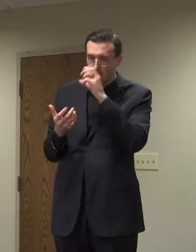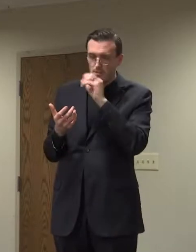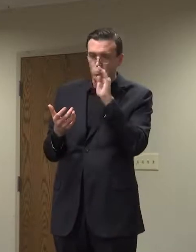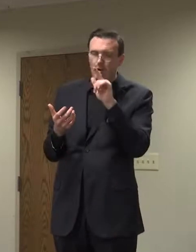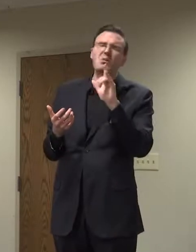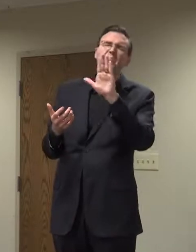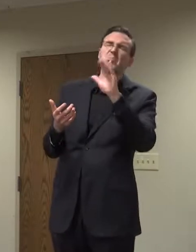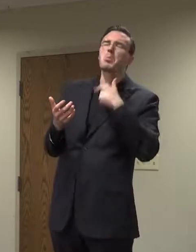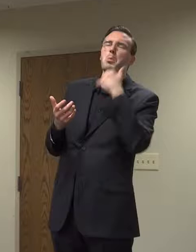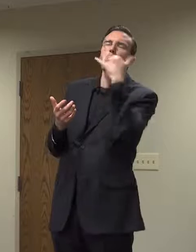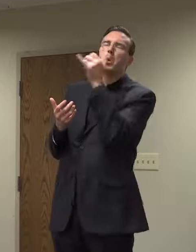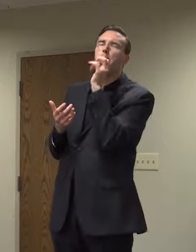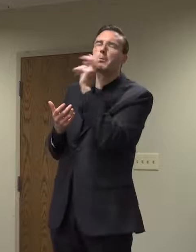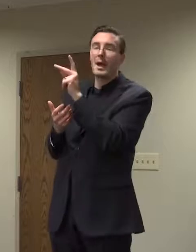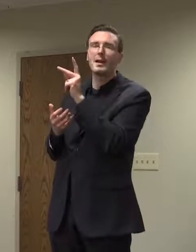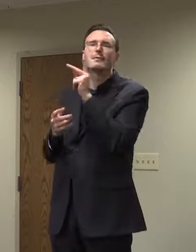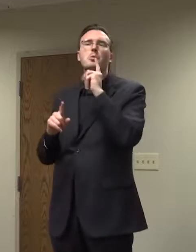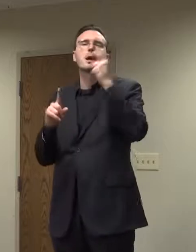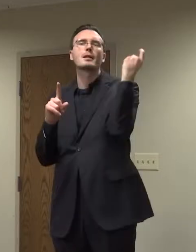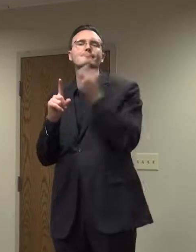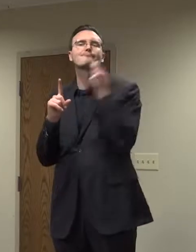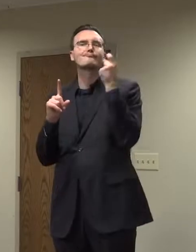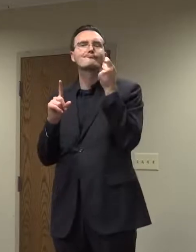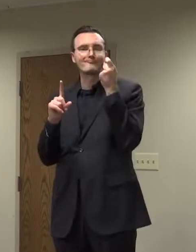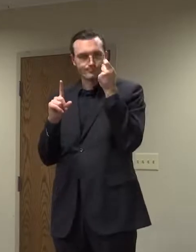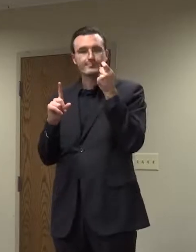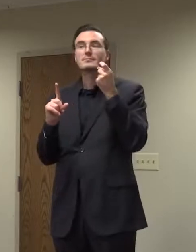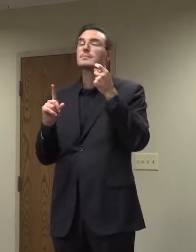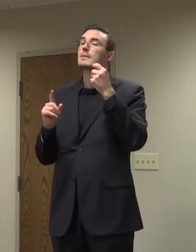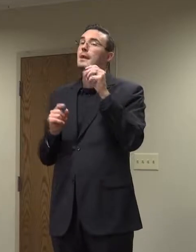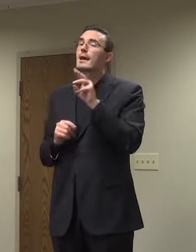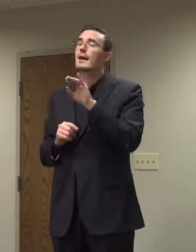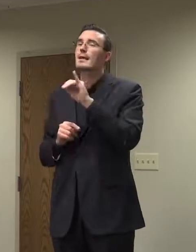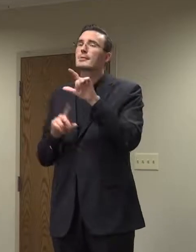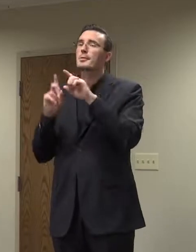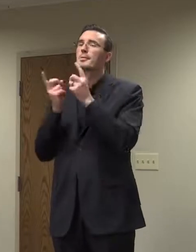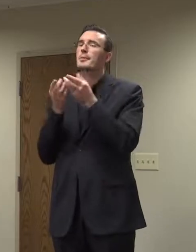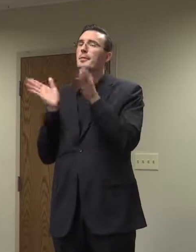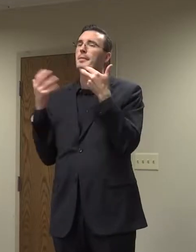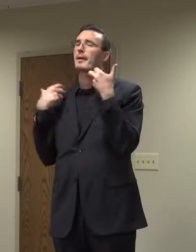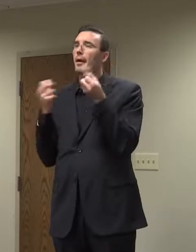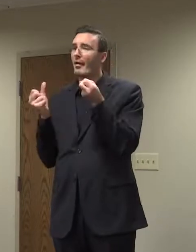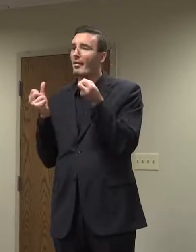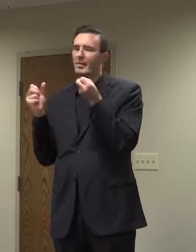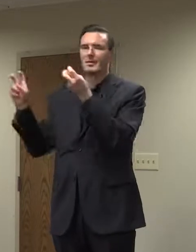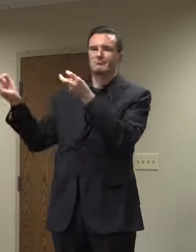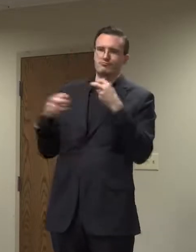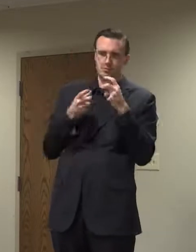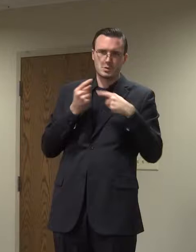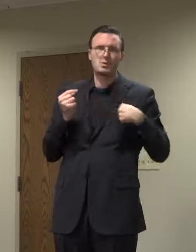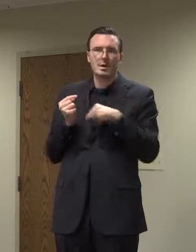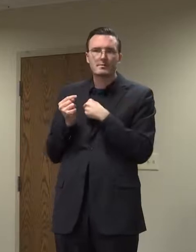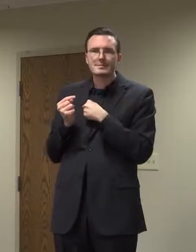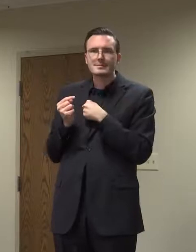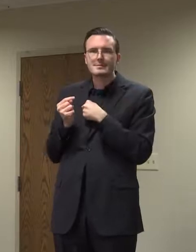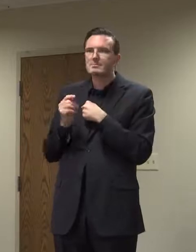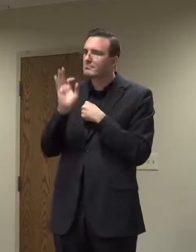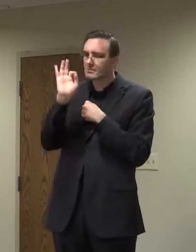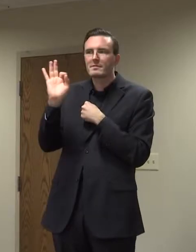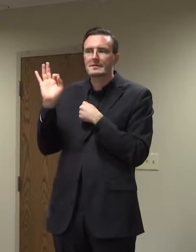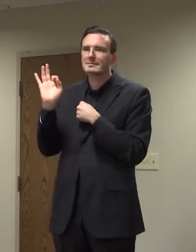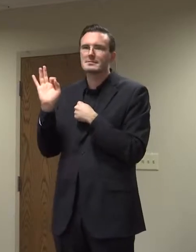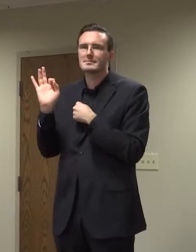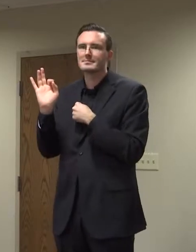Illinois Department of Public Health and will route that call back to us. So when you get that call, respond